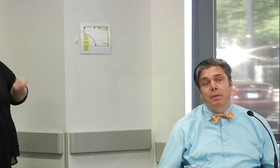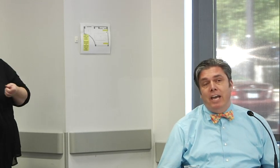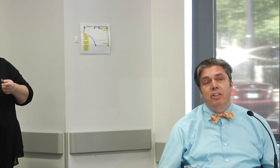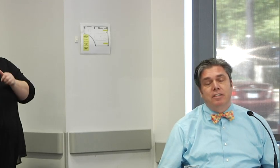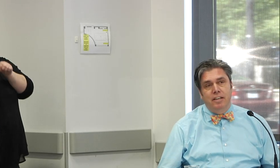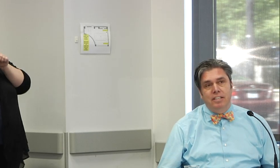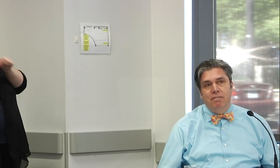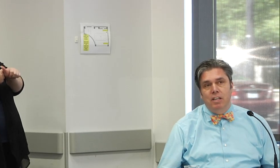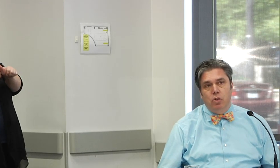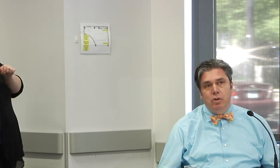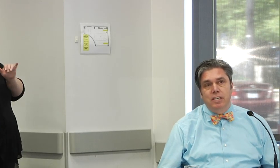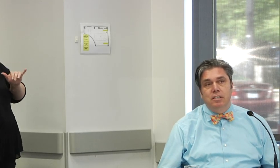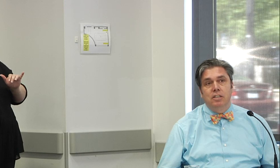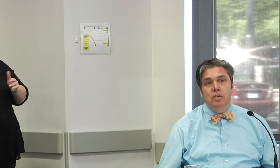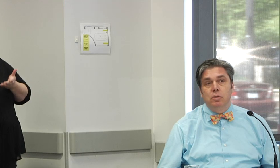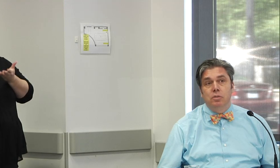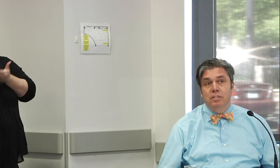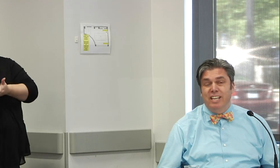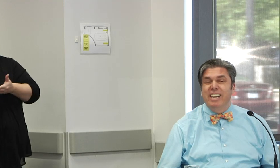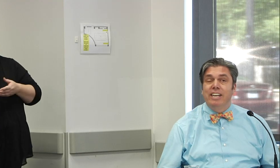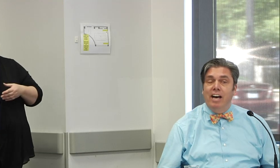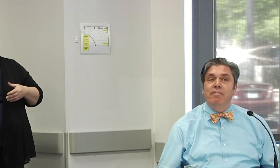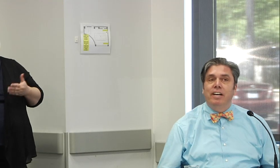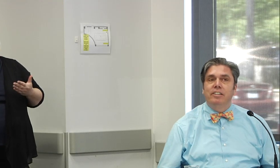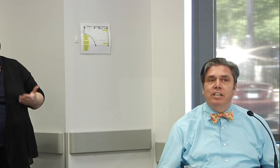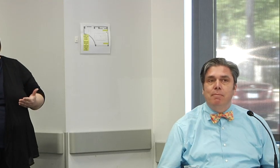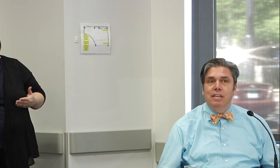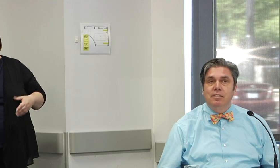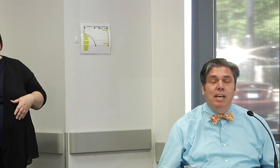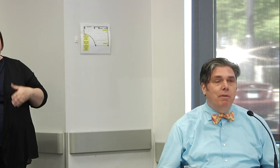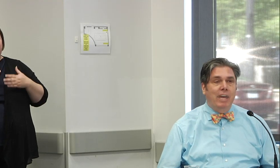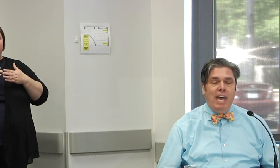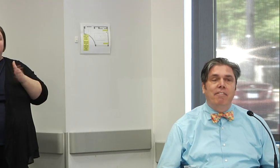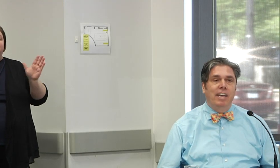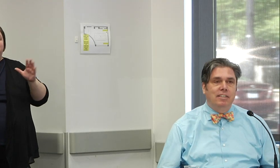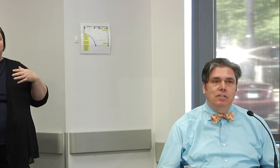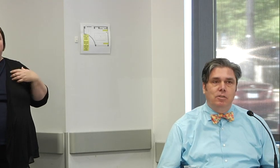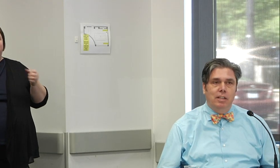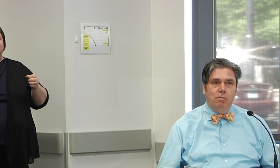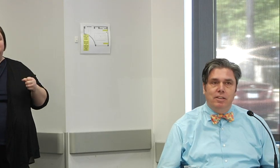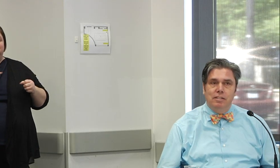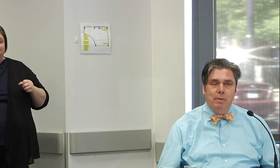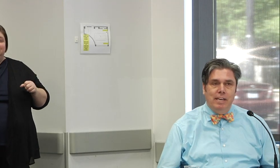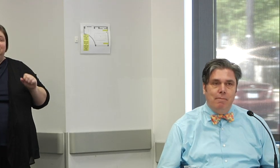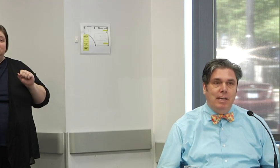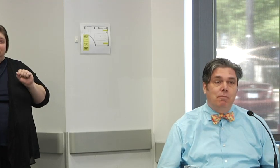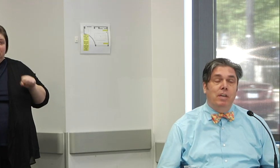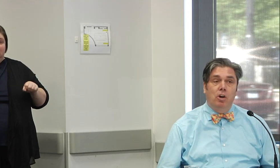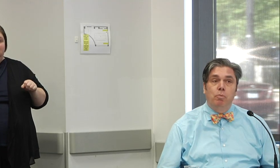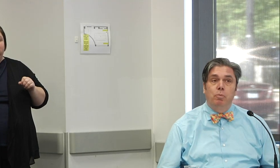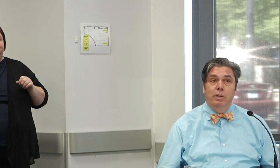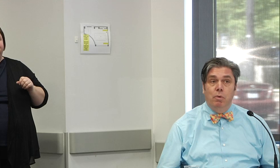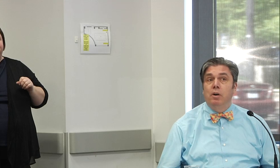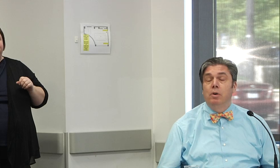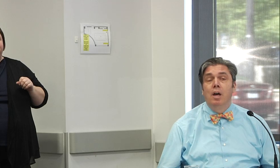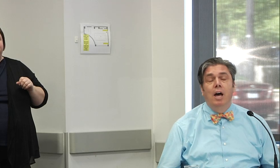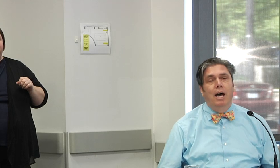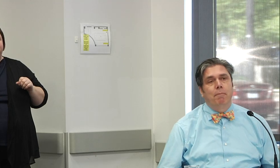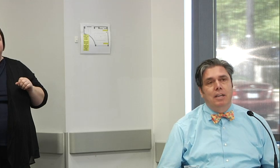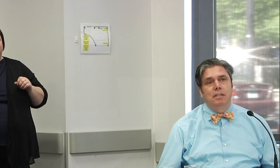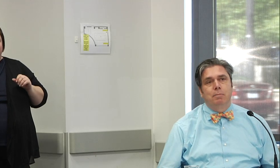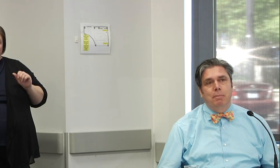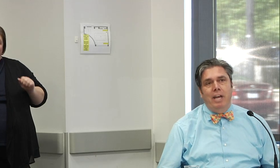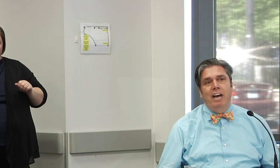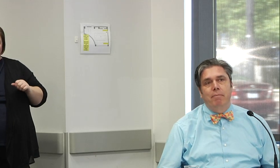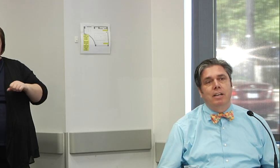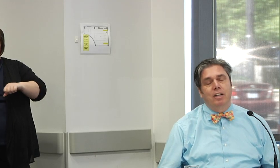health does have the authority to use kind of non-voluntary means, and we haven't had to do that throughout this pandemic, and we hope we won't because